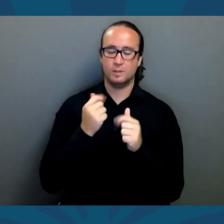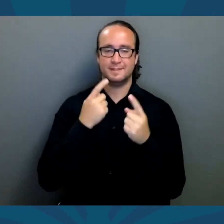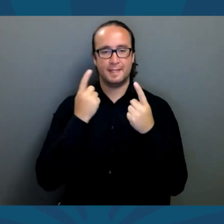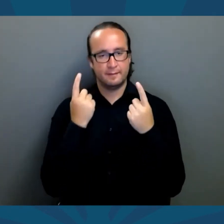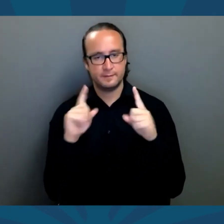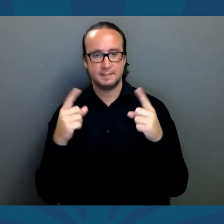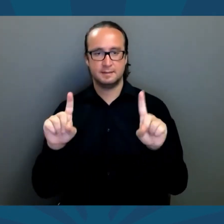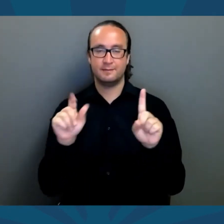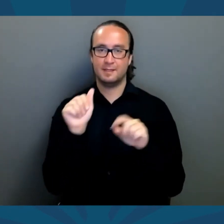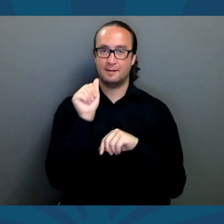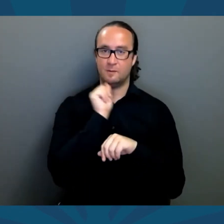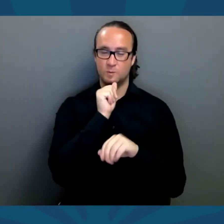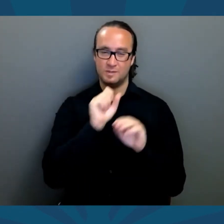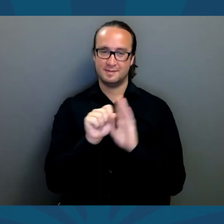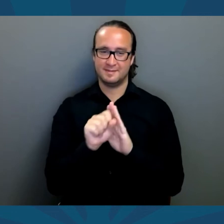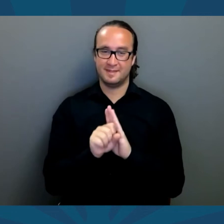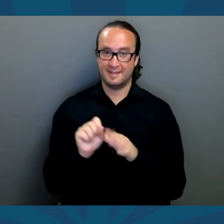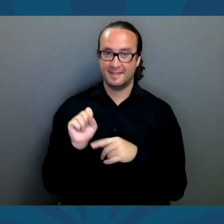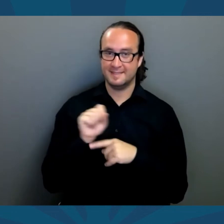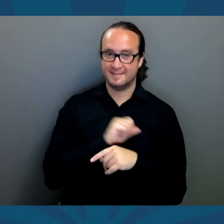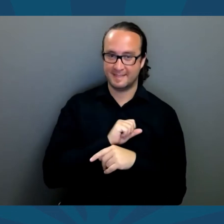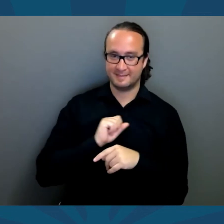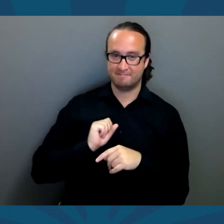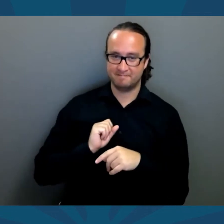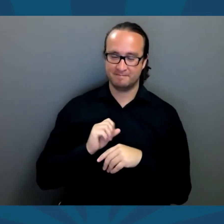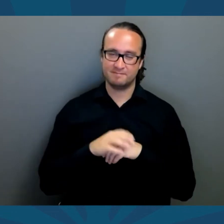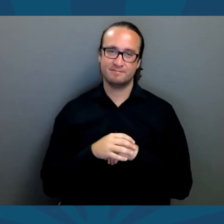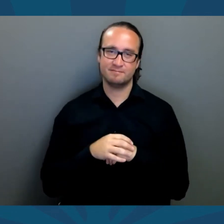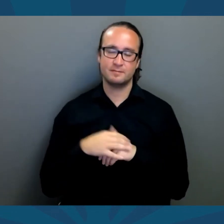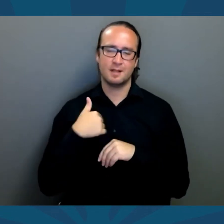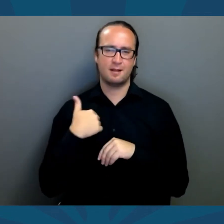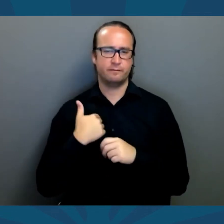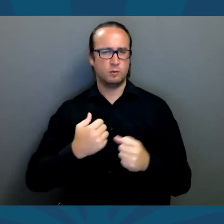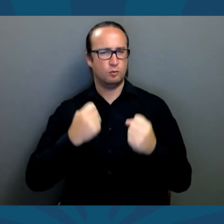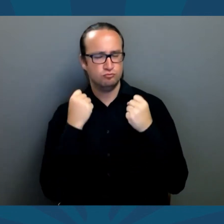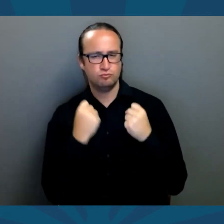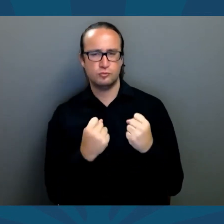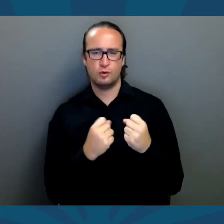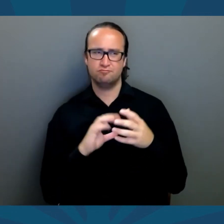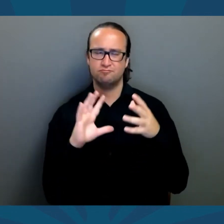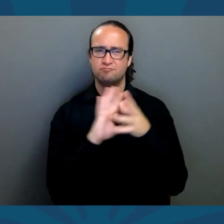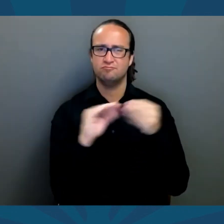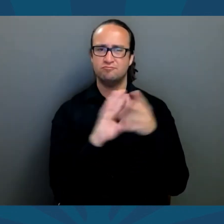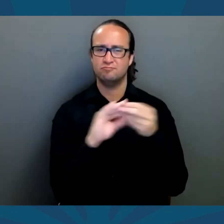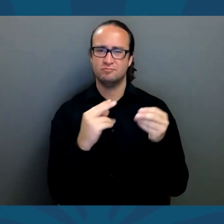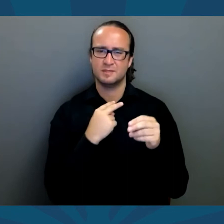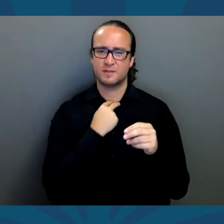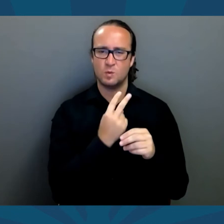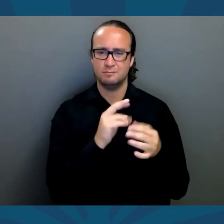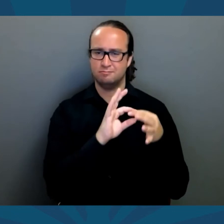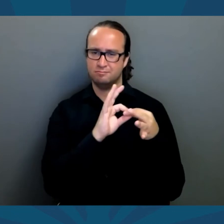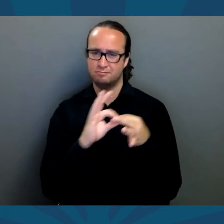I believe I could be most effective in the Arizona State Senate. I have a